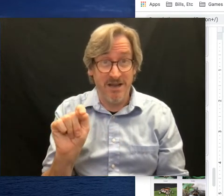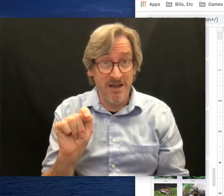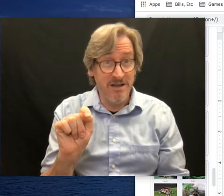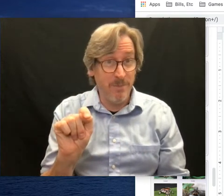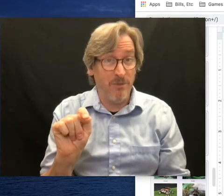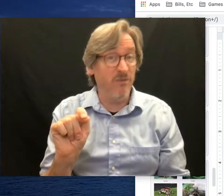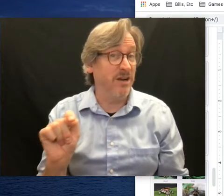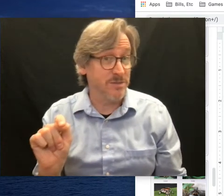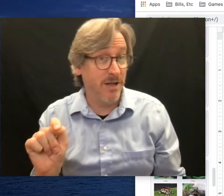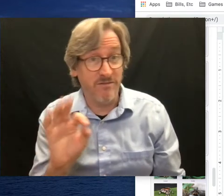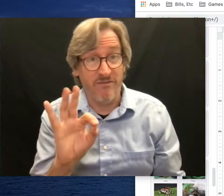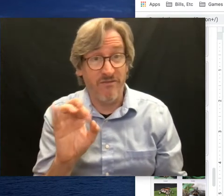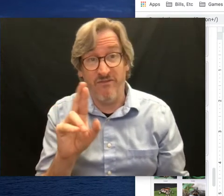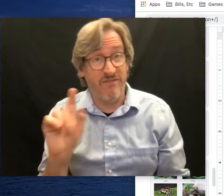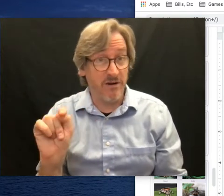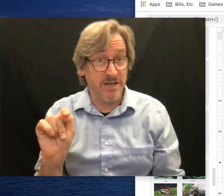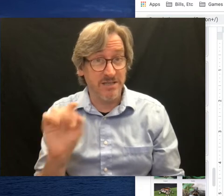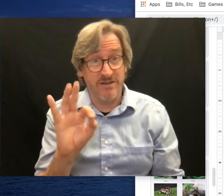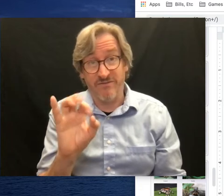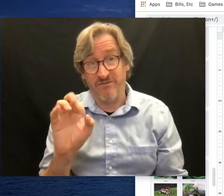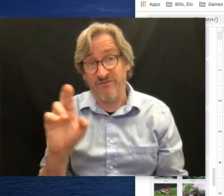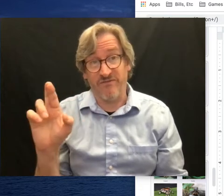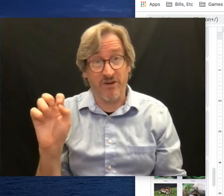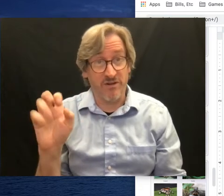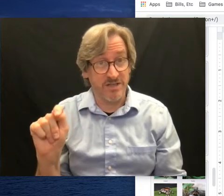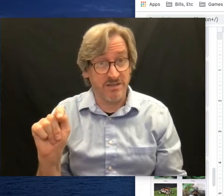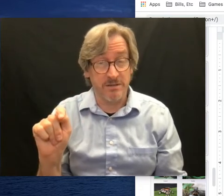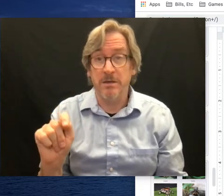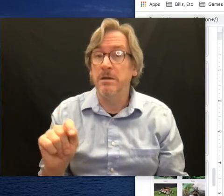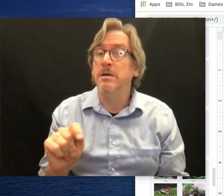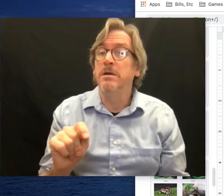seen people fingerspell ferret.